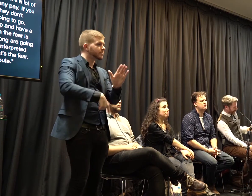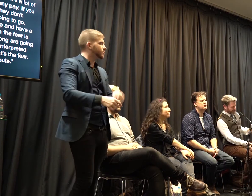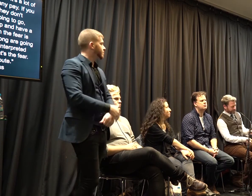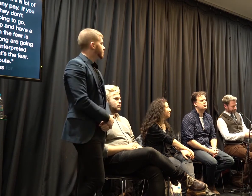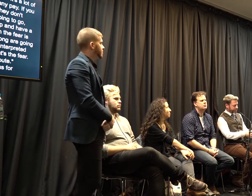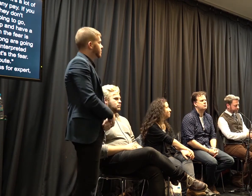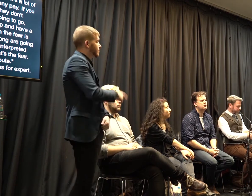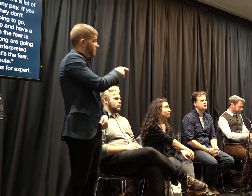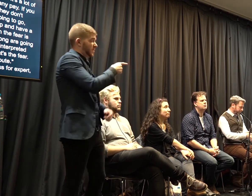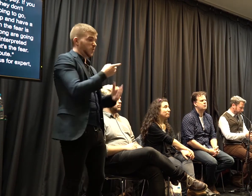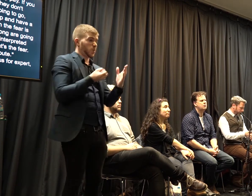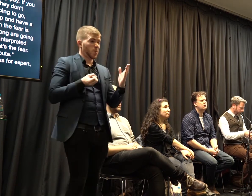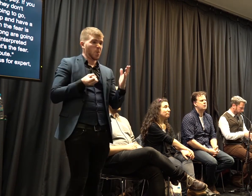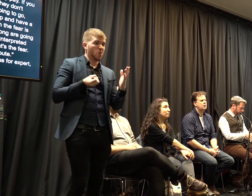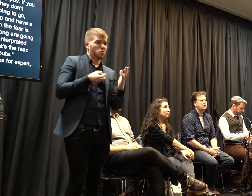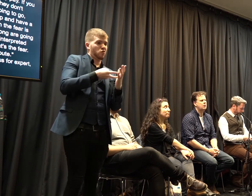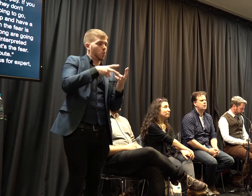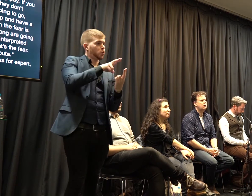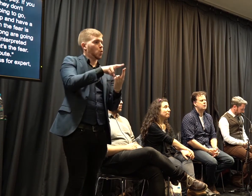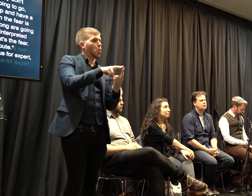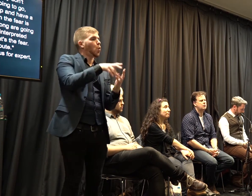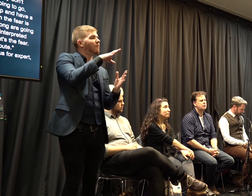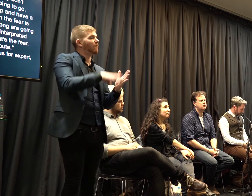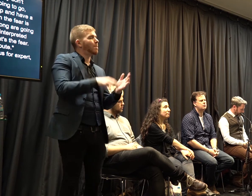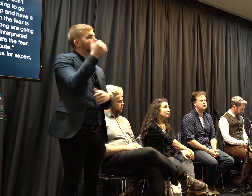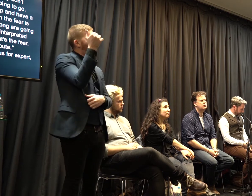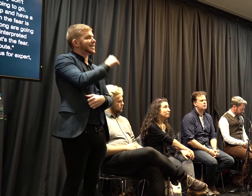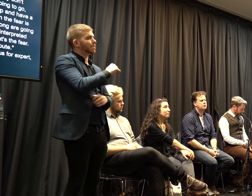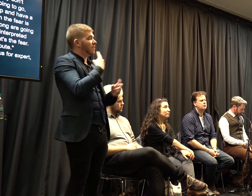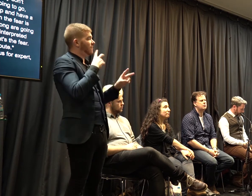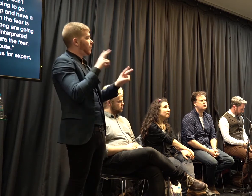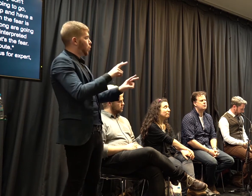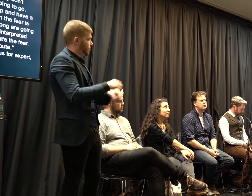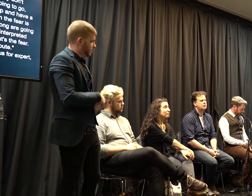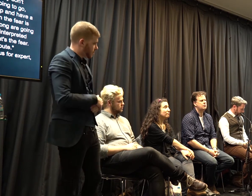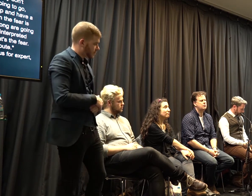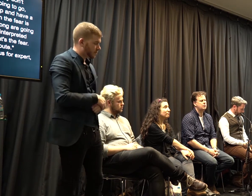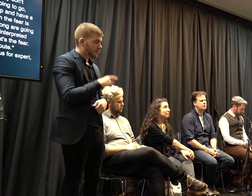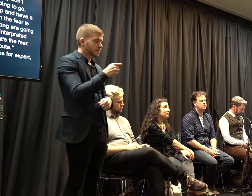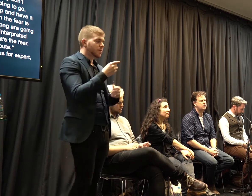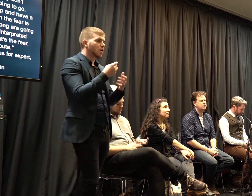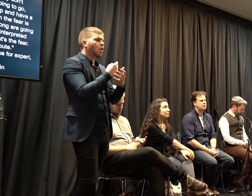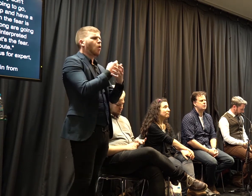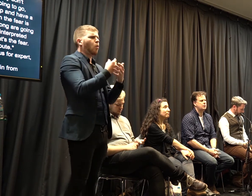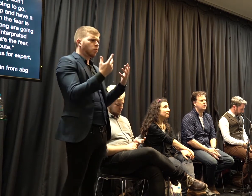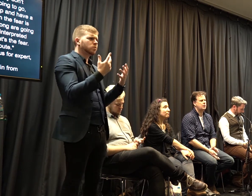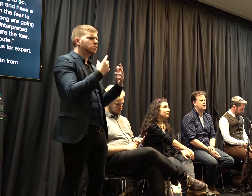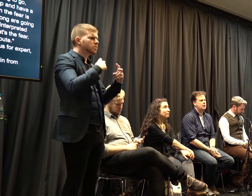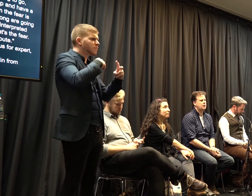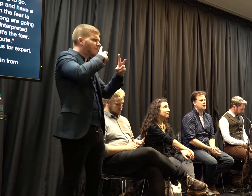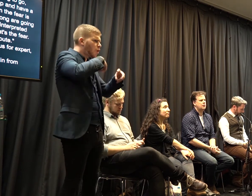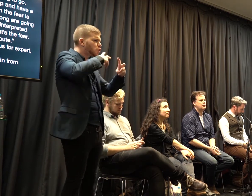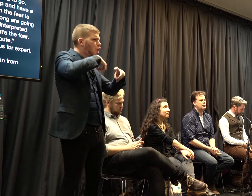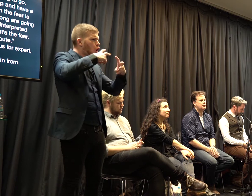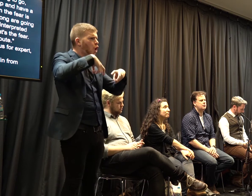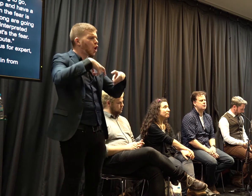that. Just to throw a couple of things in from academia, there's been a lot of research that suggests